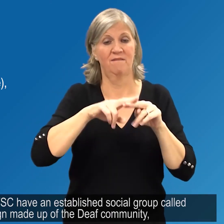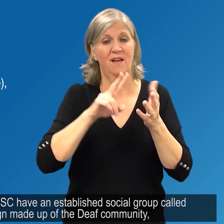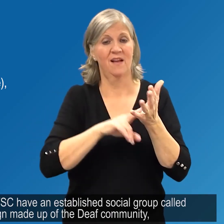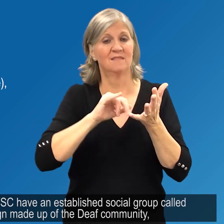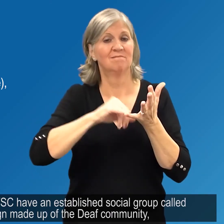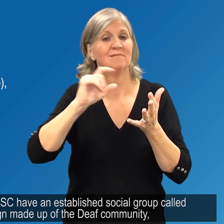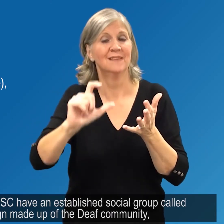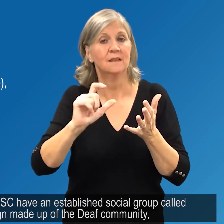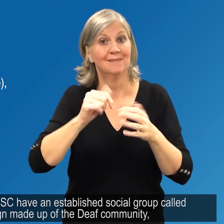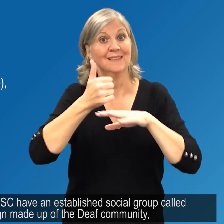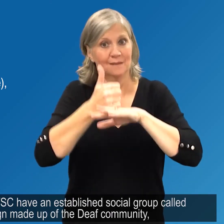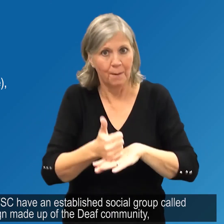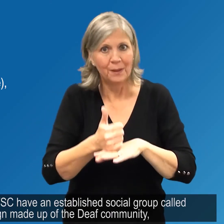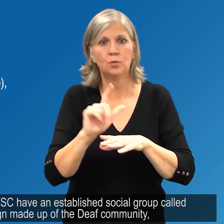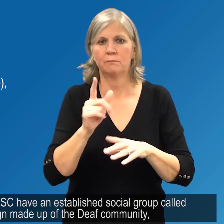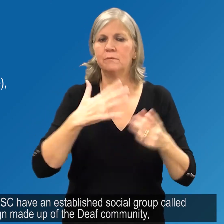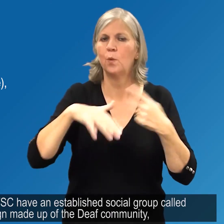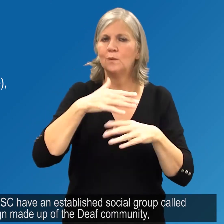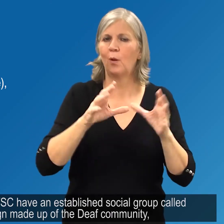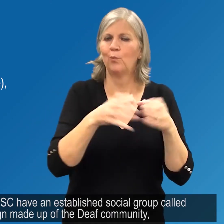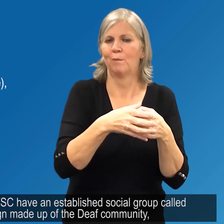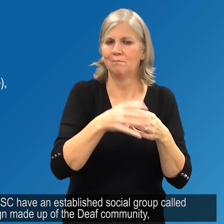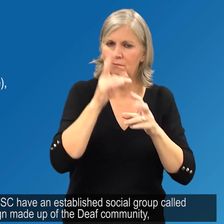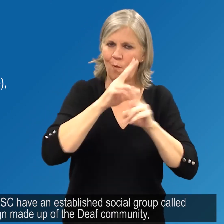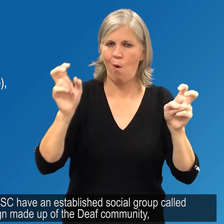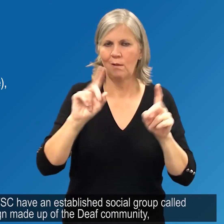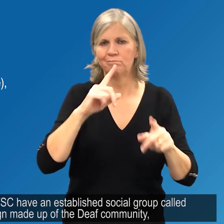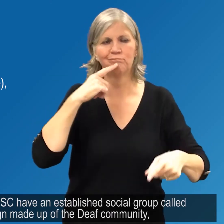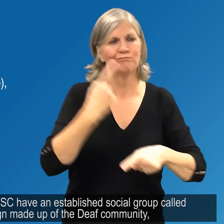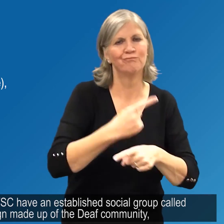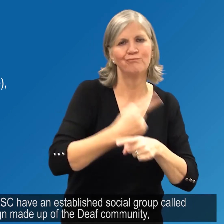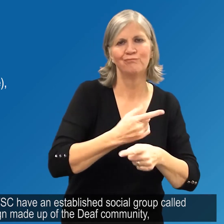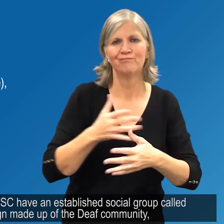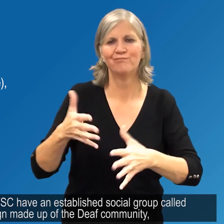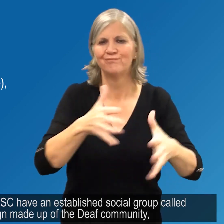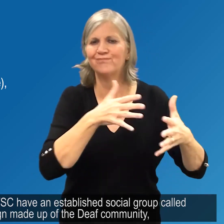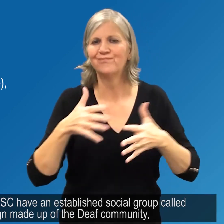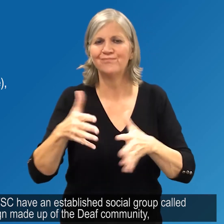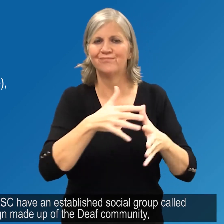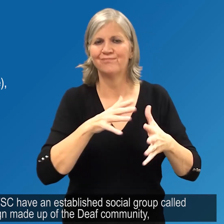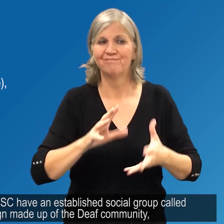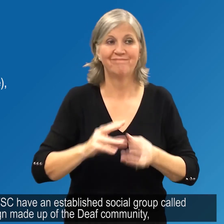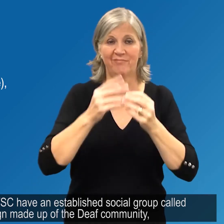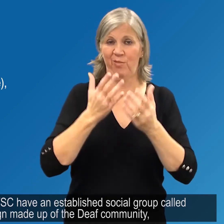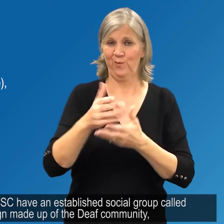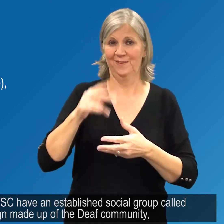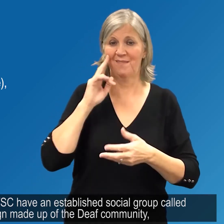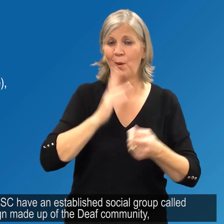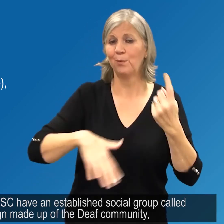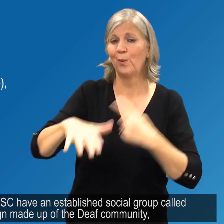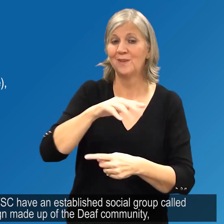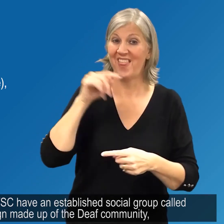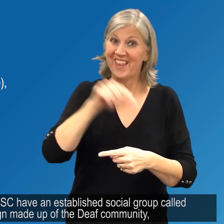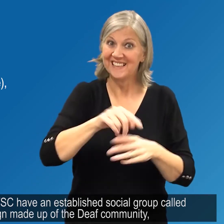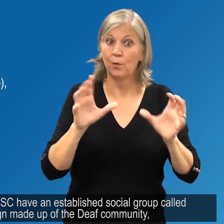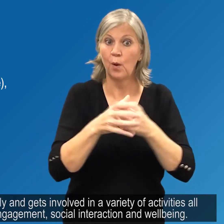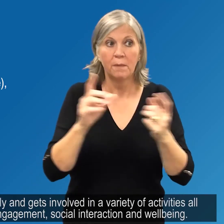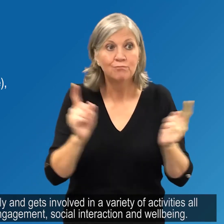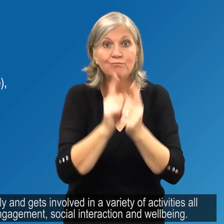Progress notes. FVSC have an established social group called Talk and Sign, made up of the deaf community. This group meets monthly